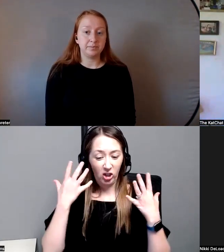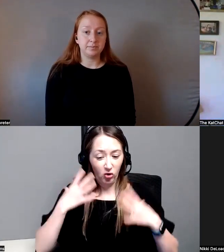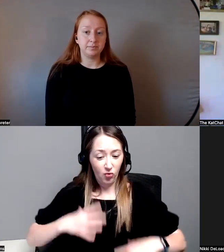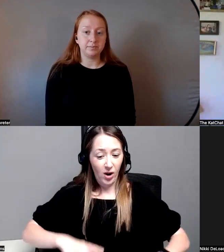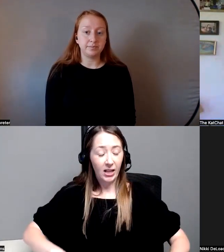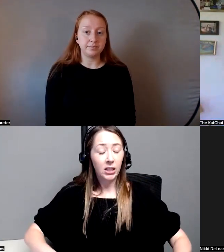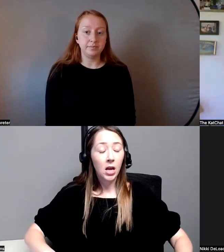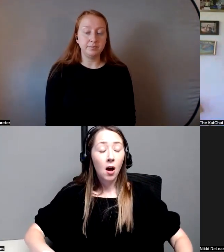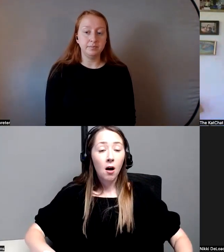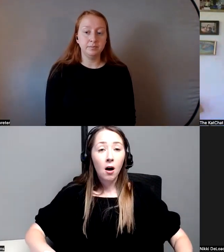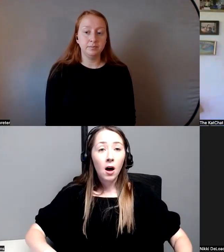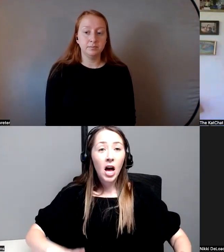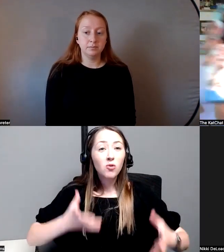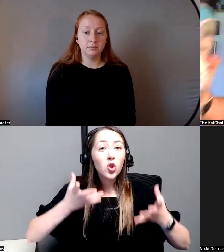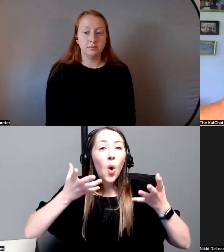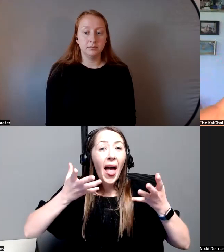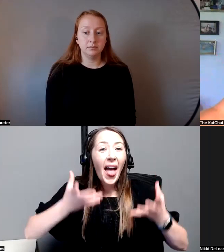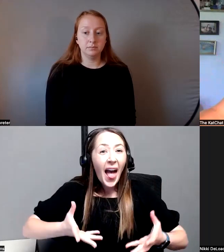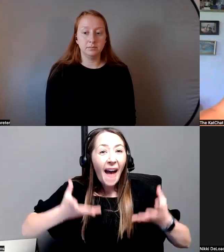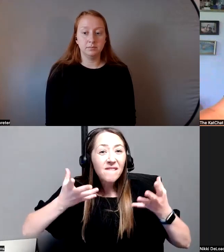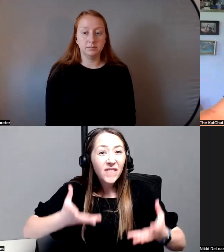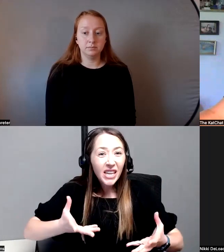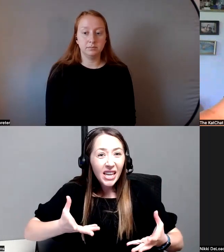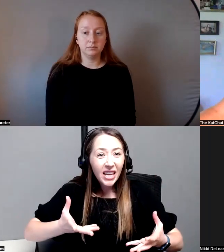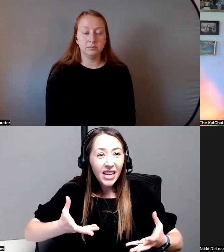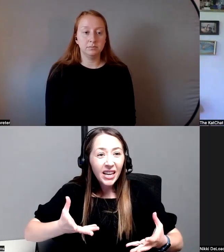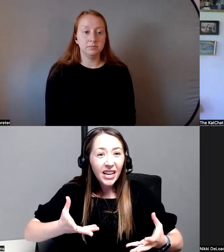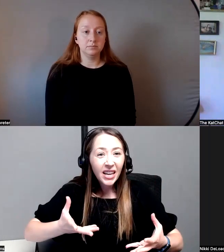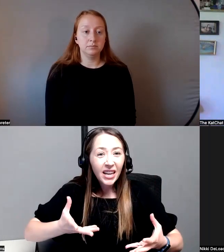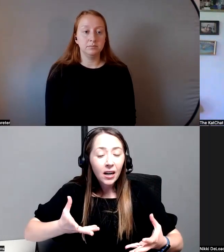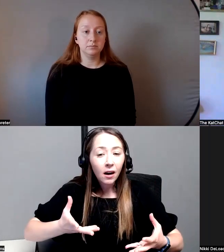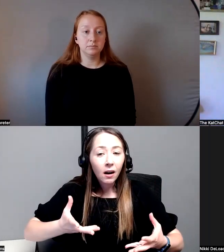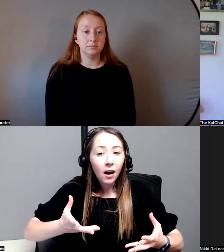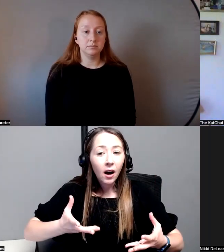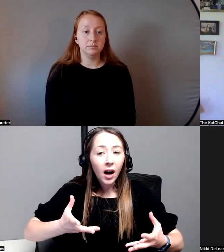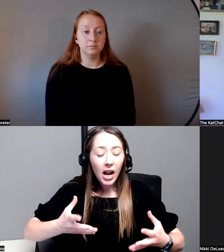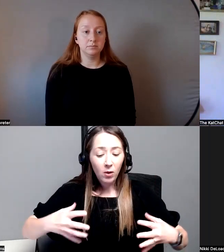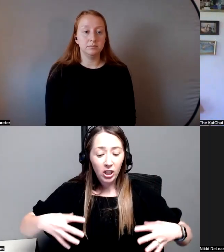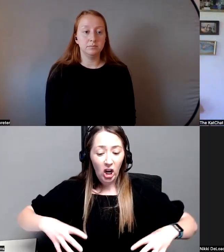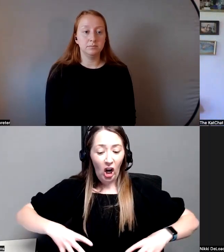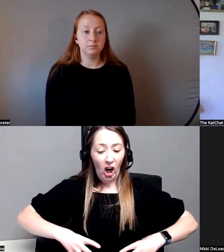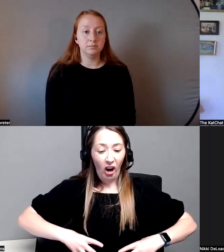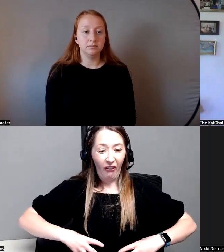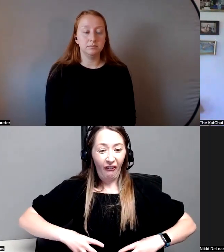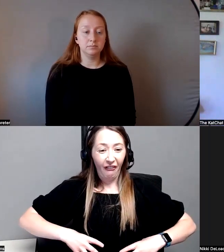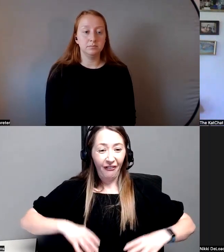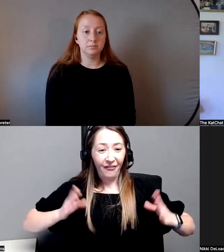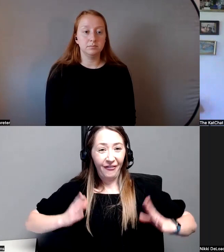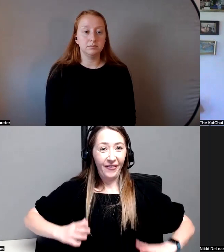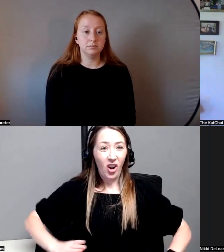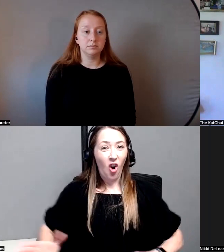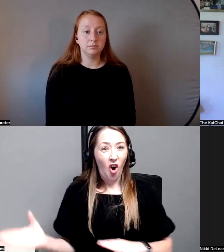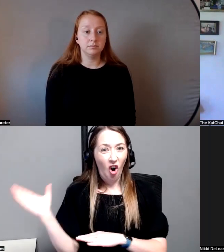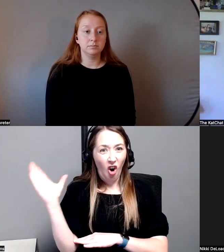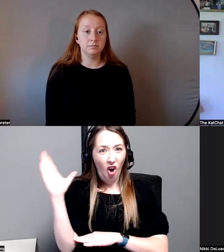It was so heavy and it was on all day long. And I